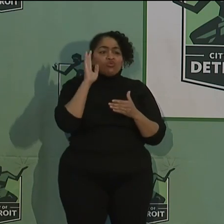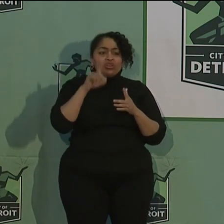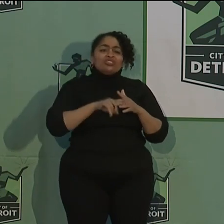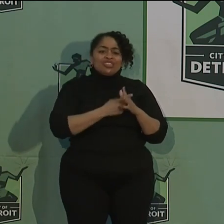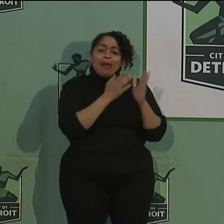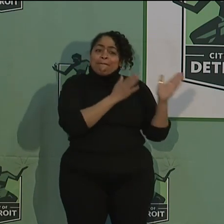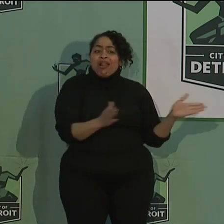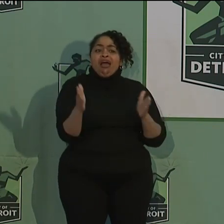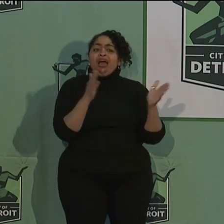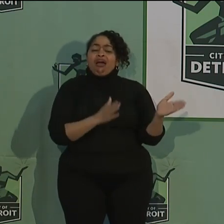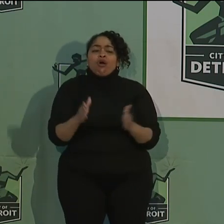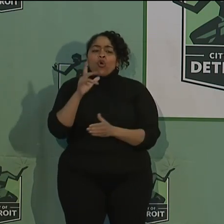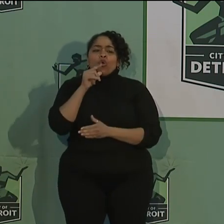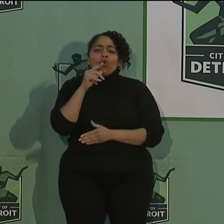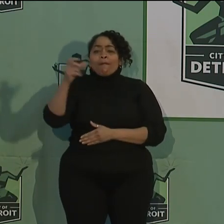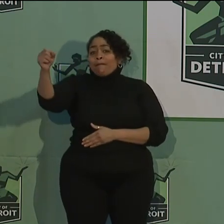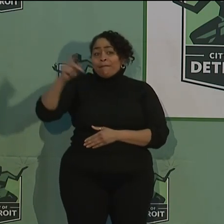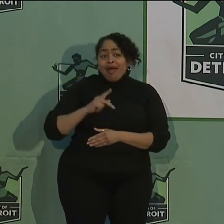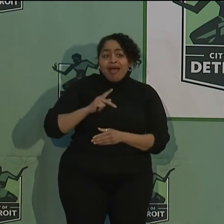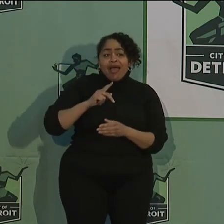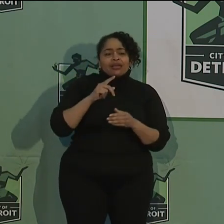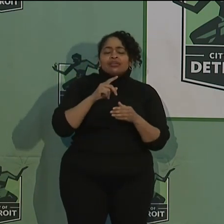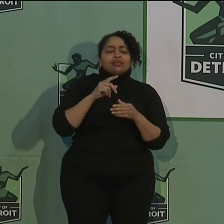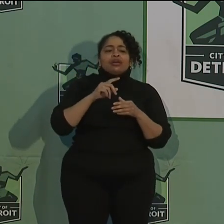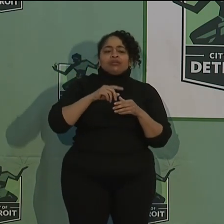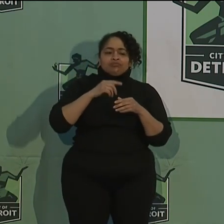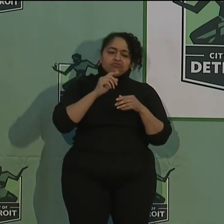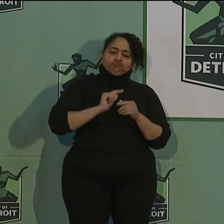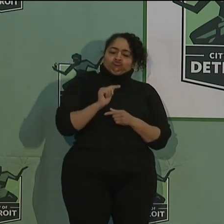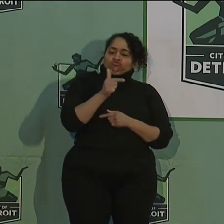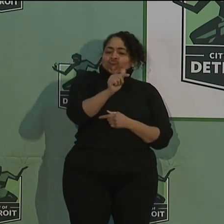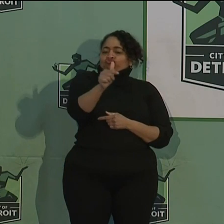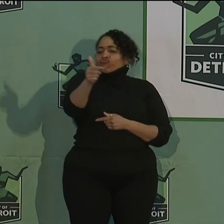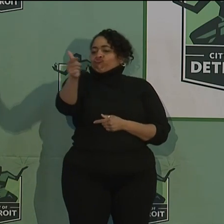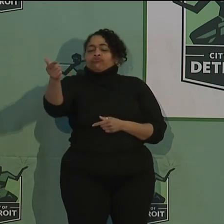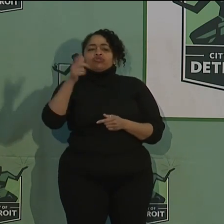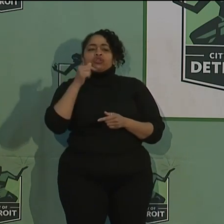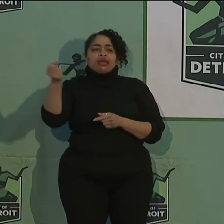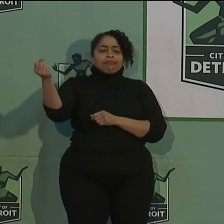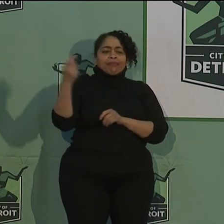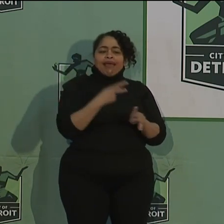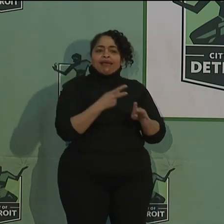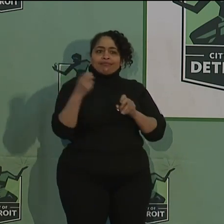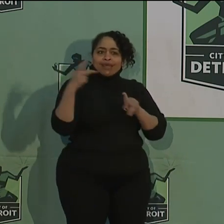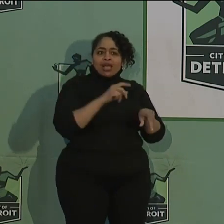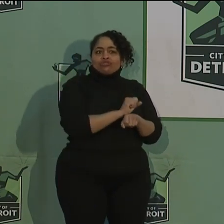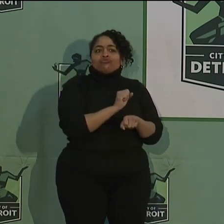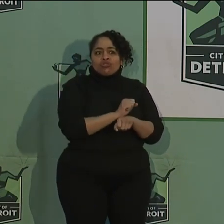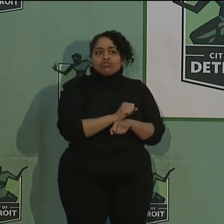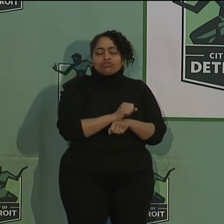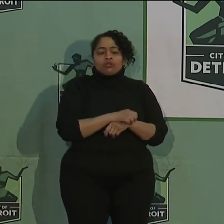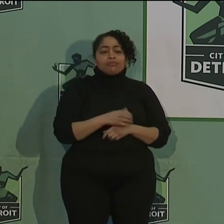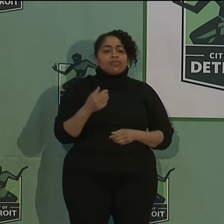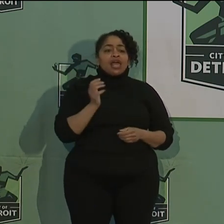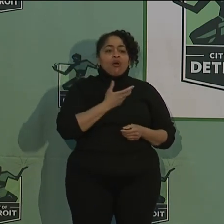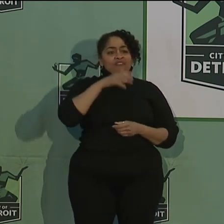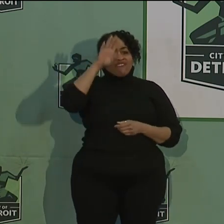to plan on who comes back and in what order. I was really impressed that Eric Jones, our fire commissioner,